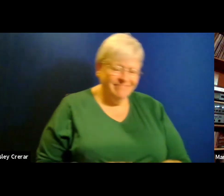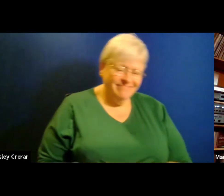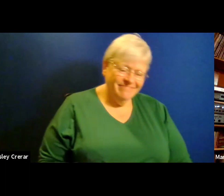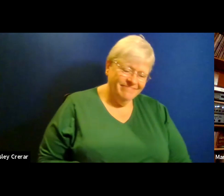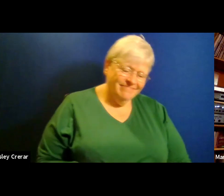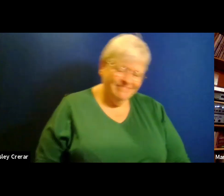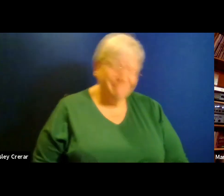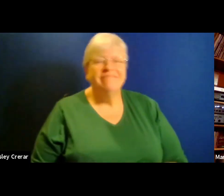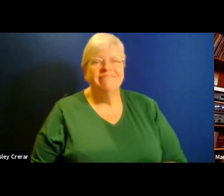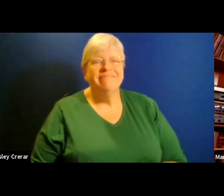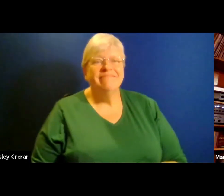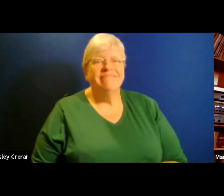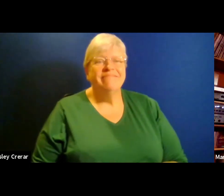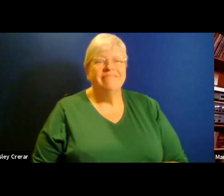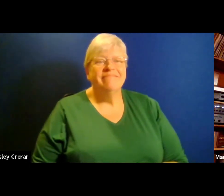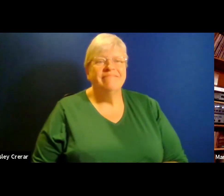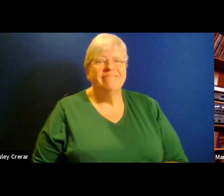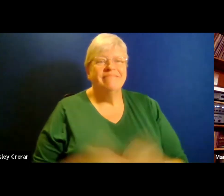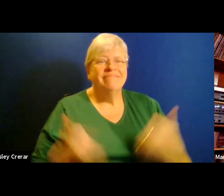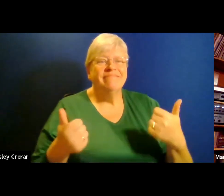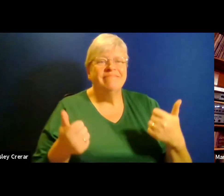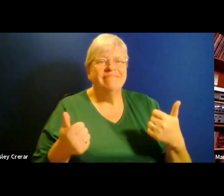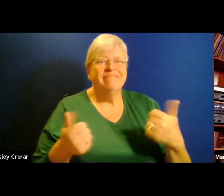Just wait for my see myself.